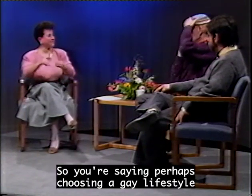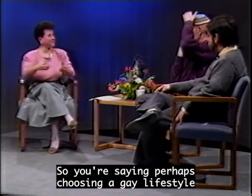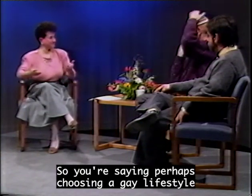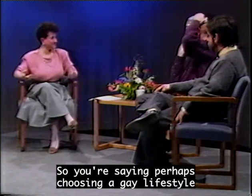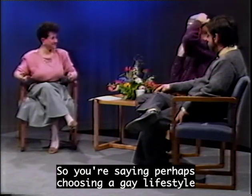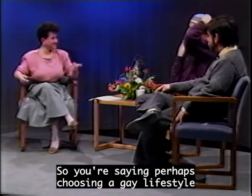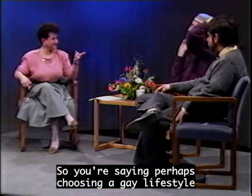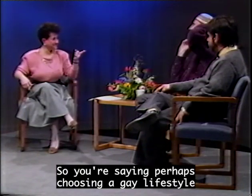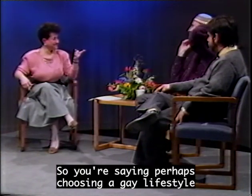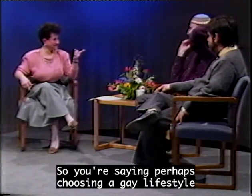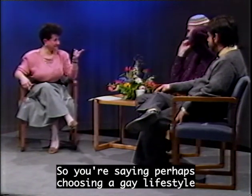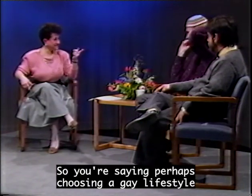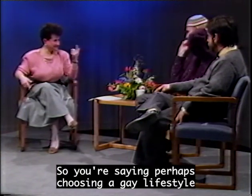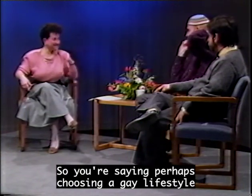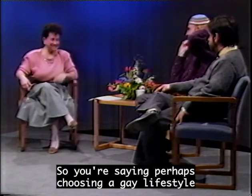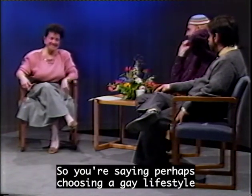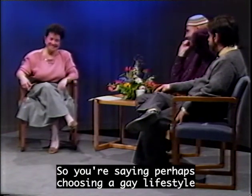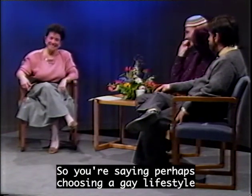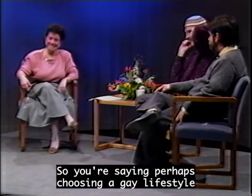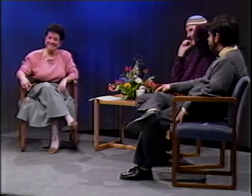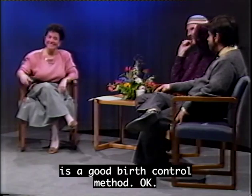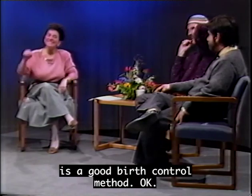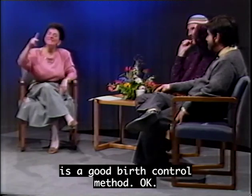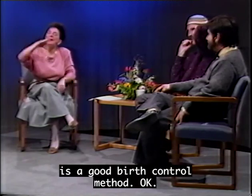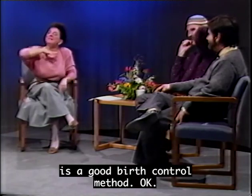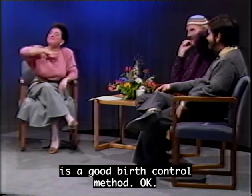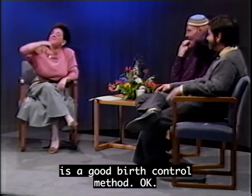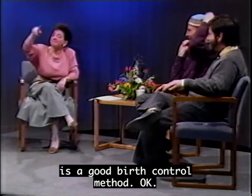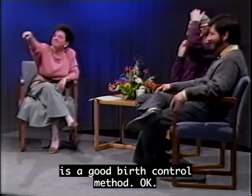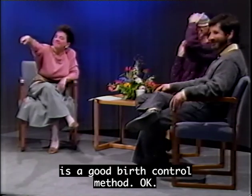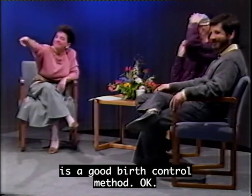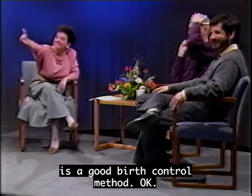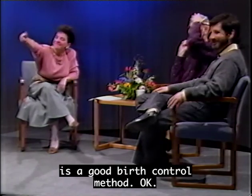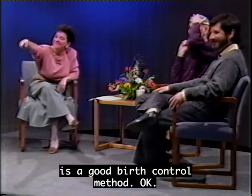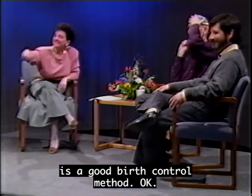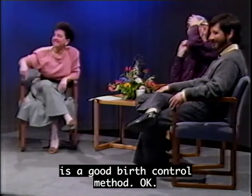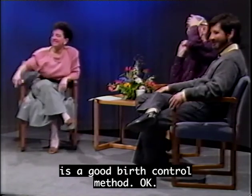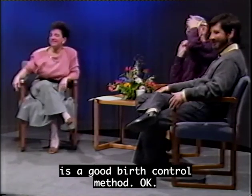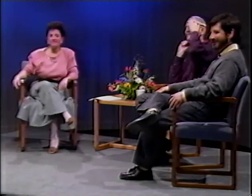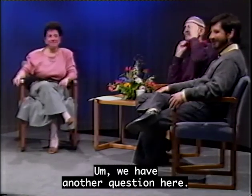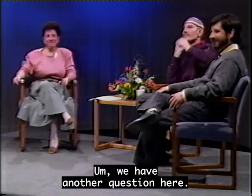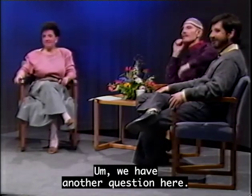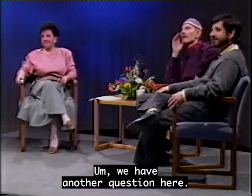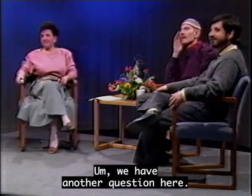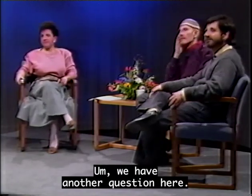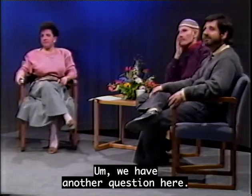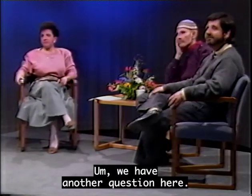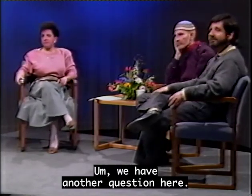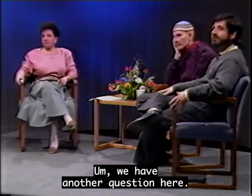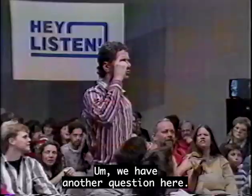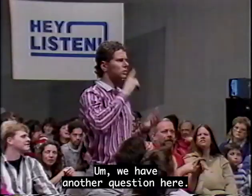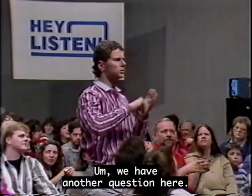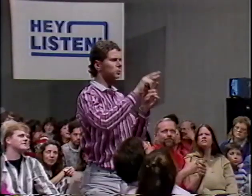So you're saying perhaps choosing a gay lifestyle is a good birth control method. Okay. We have another question here.